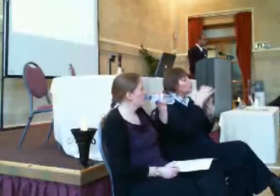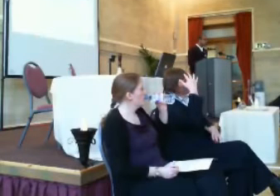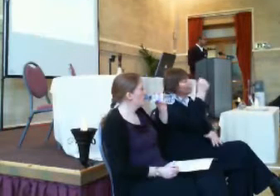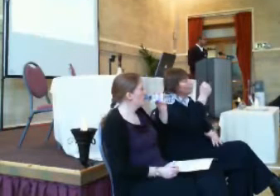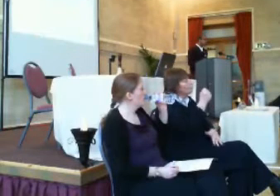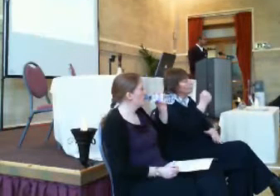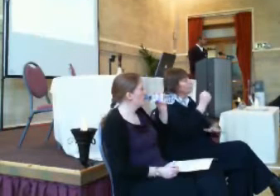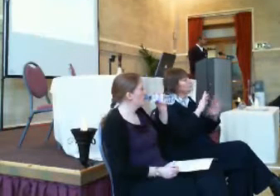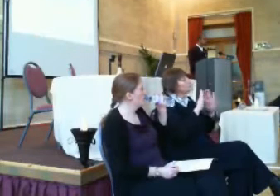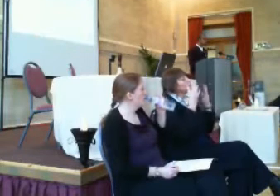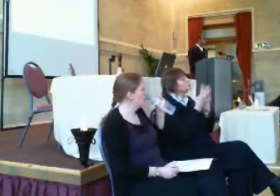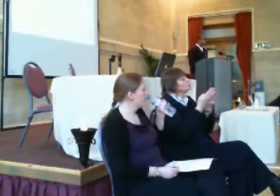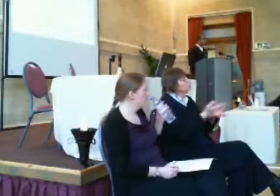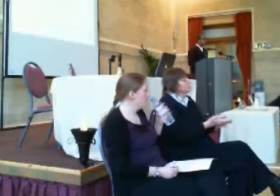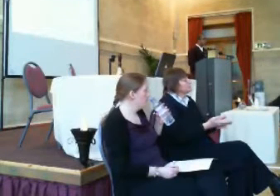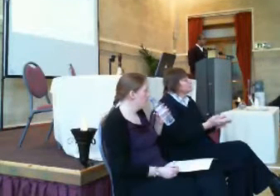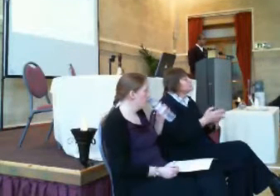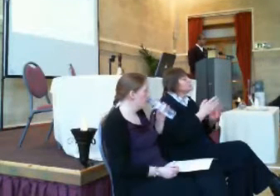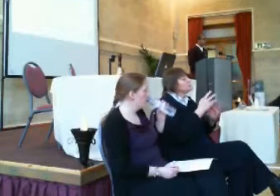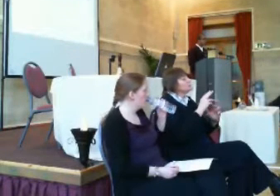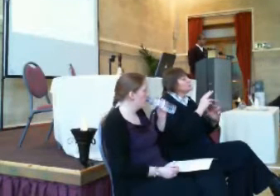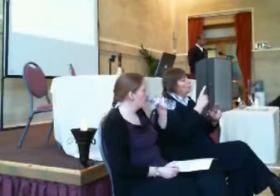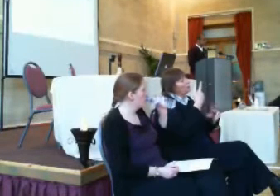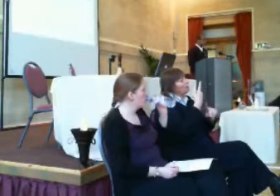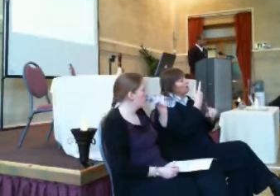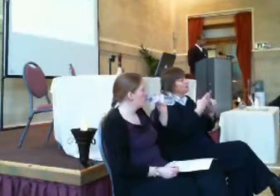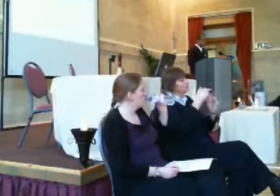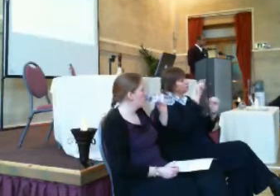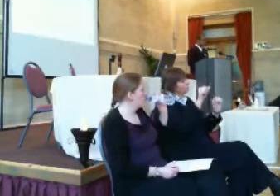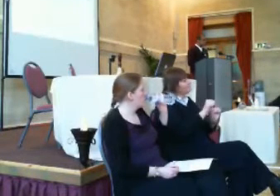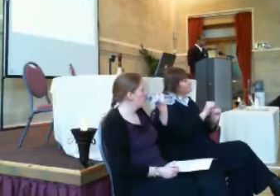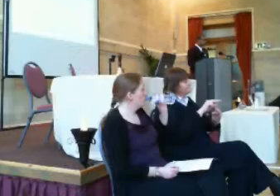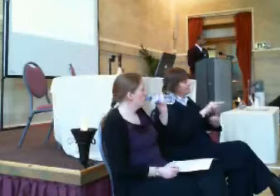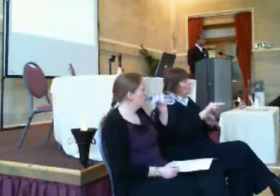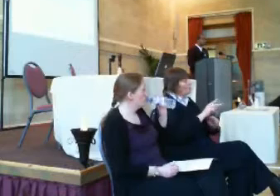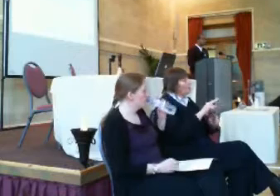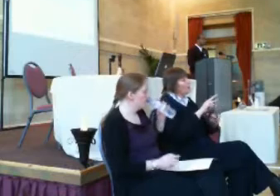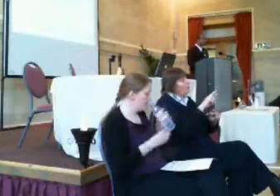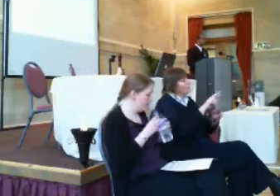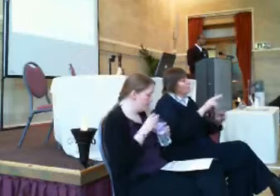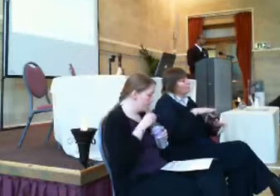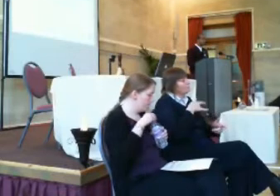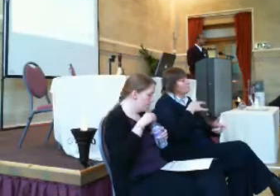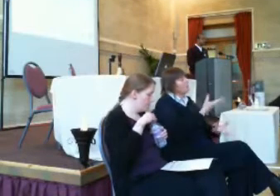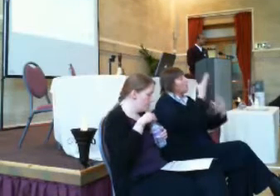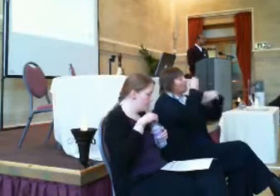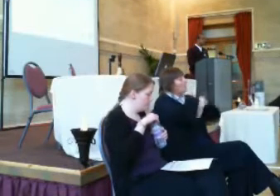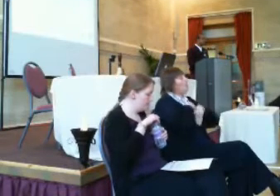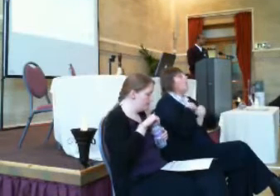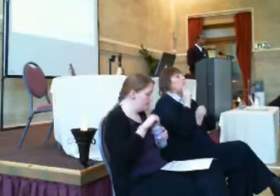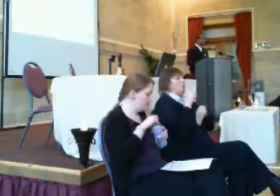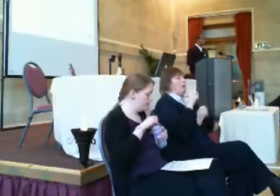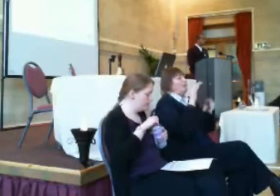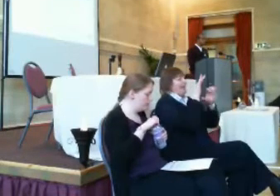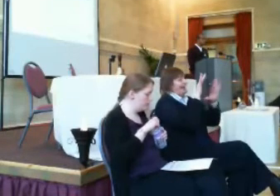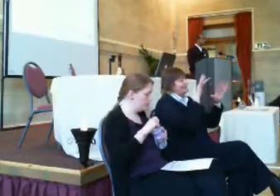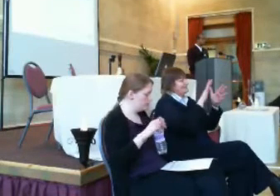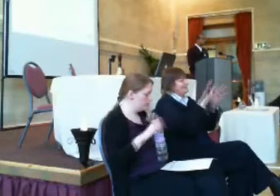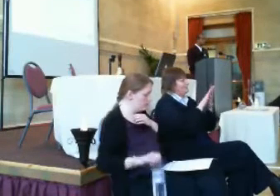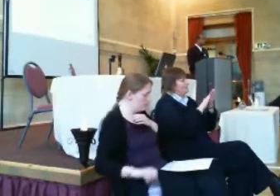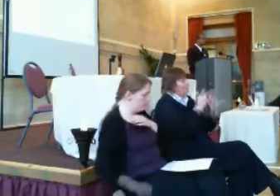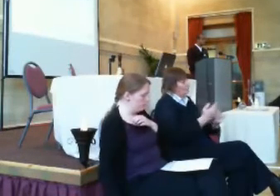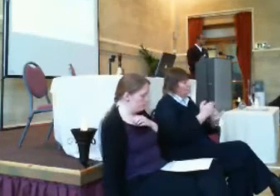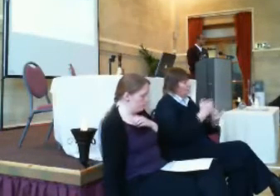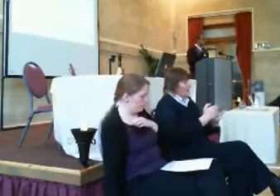minute and a half, but I think it captures the essence of today, this afternoon, and hopefully as you go into